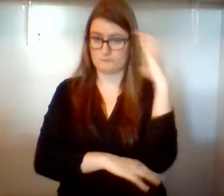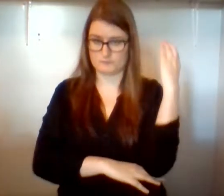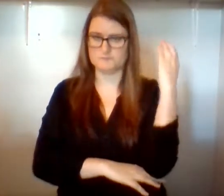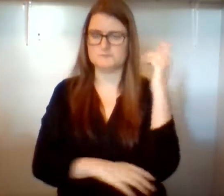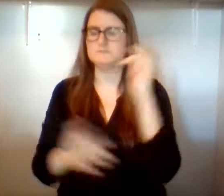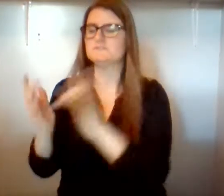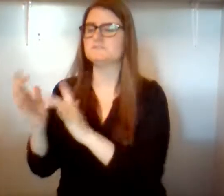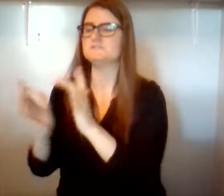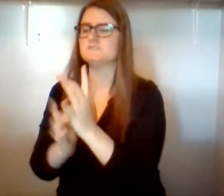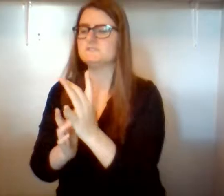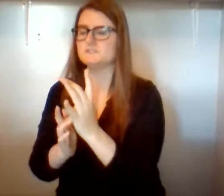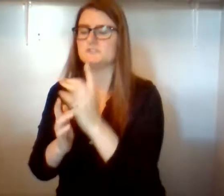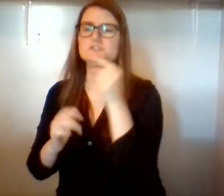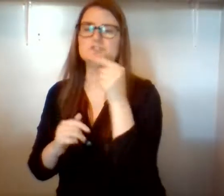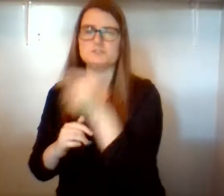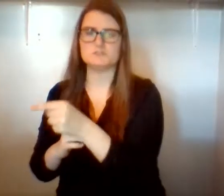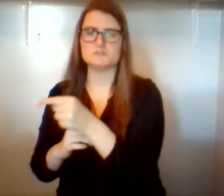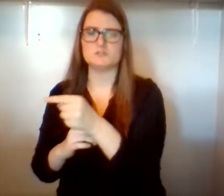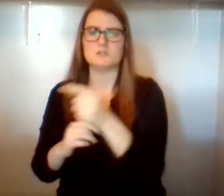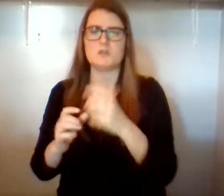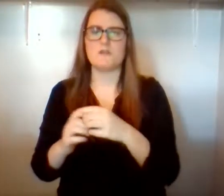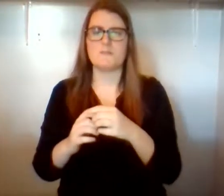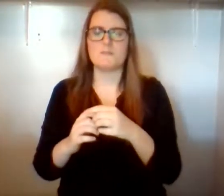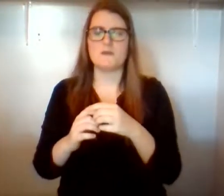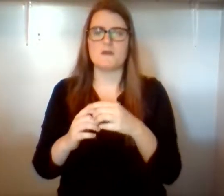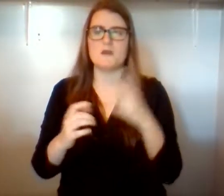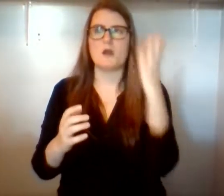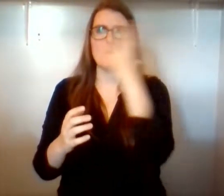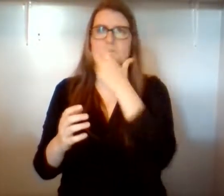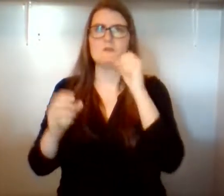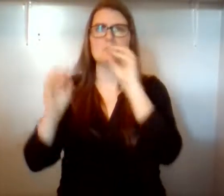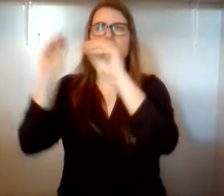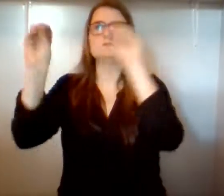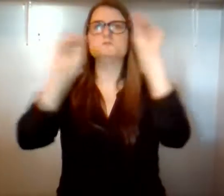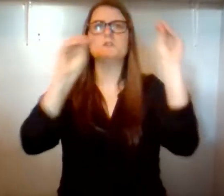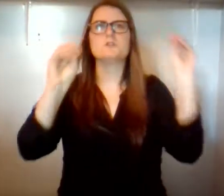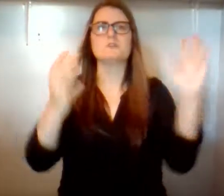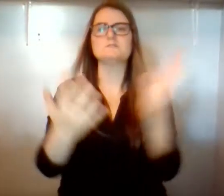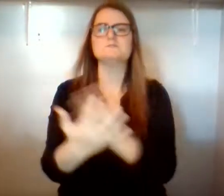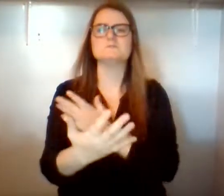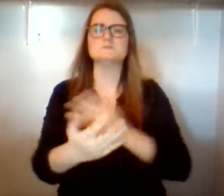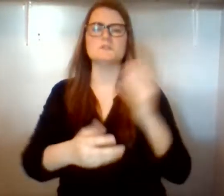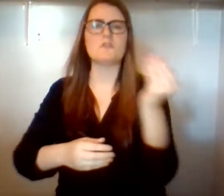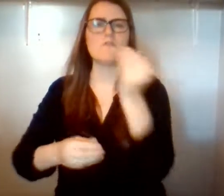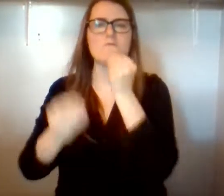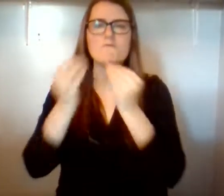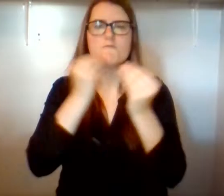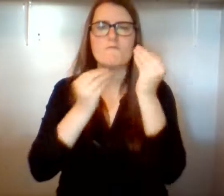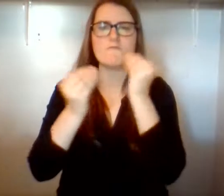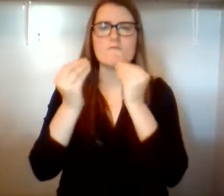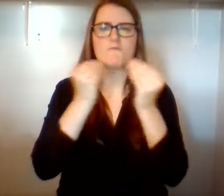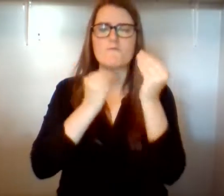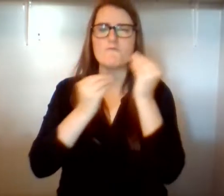and Santa into the celebration at all. I mean, he's just irrelevant. He has nothing to do with it. He's zero. So